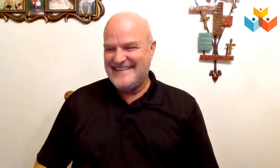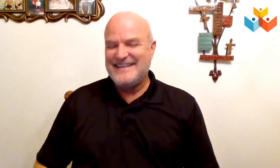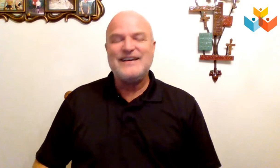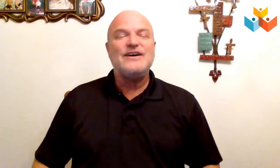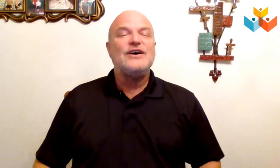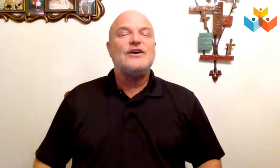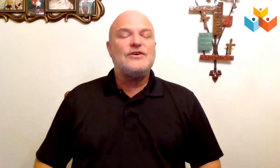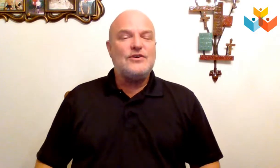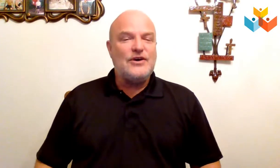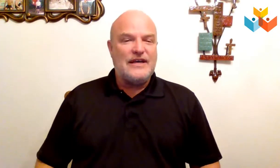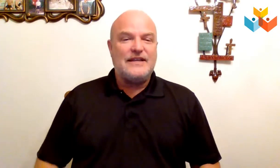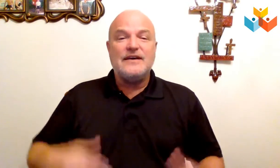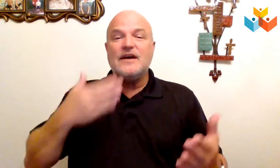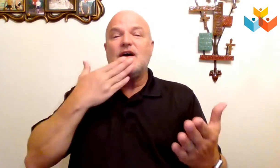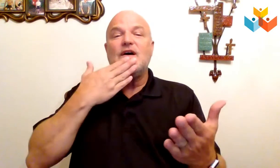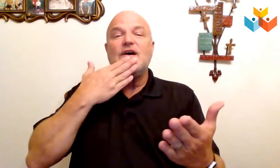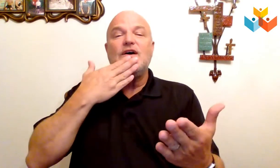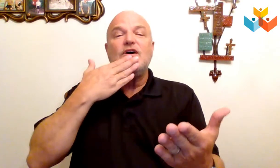goodbye.